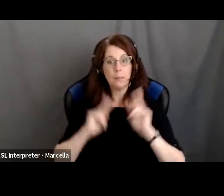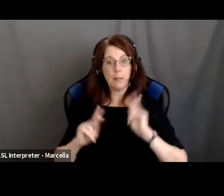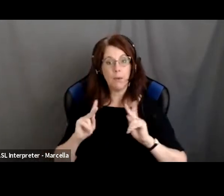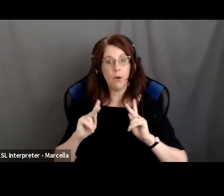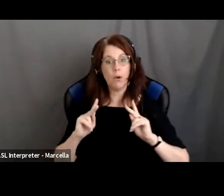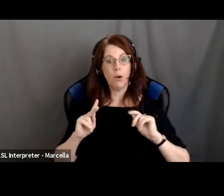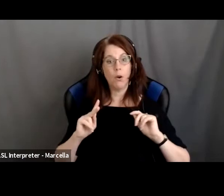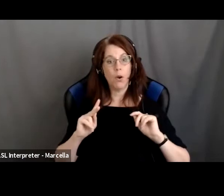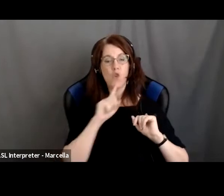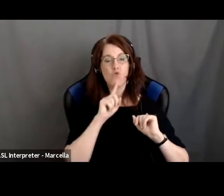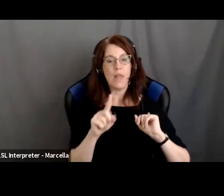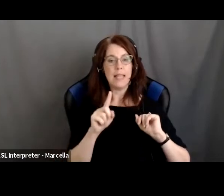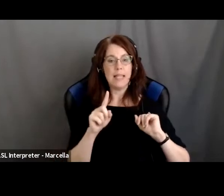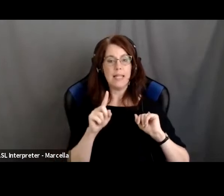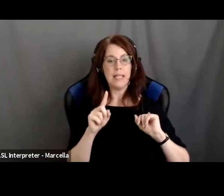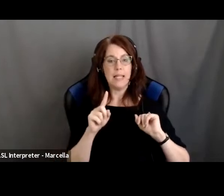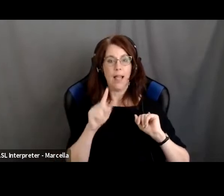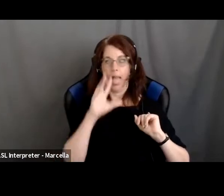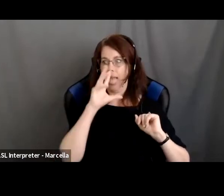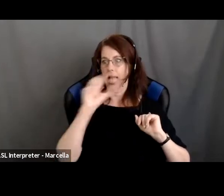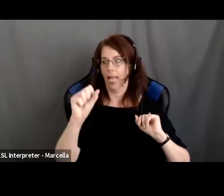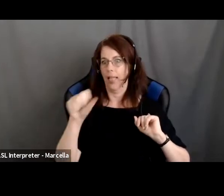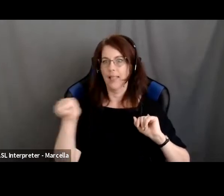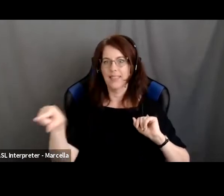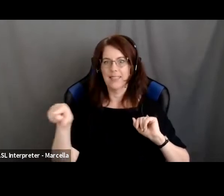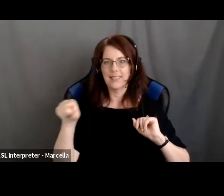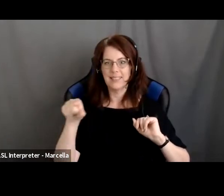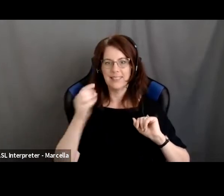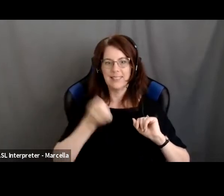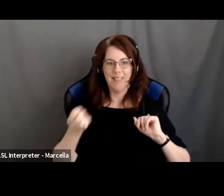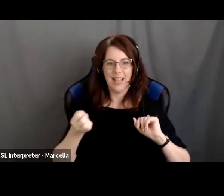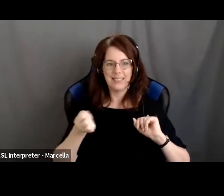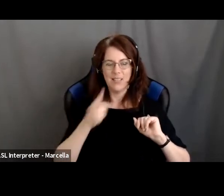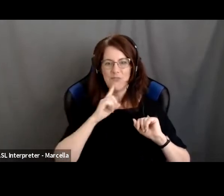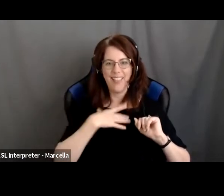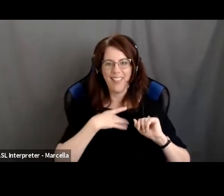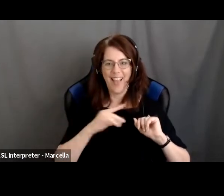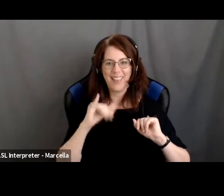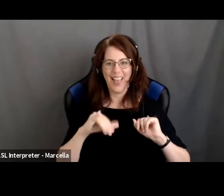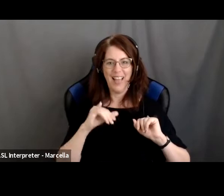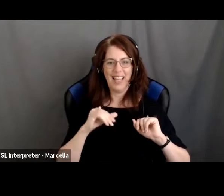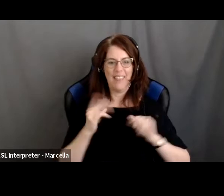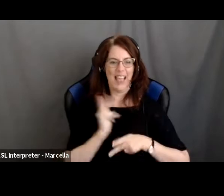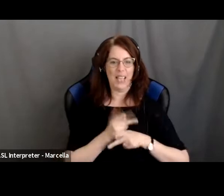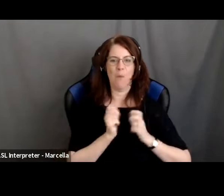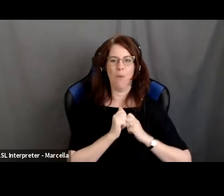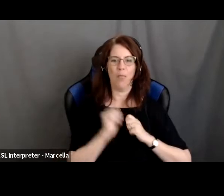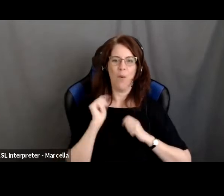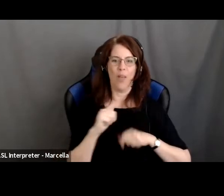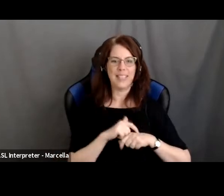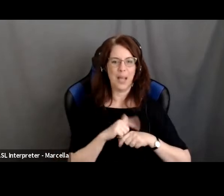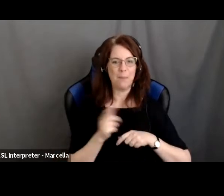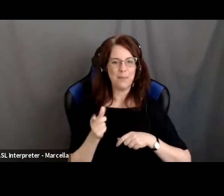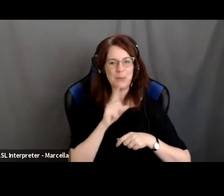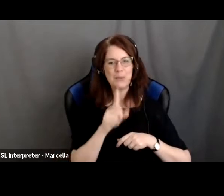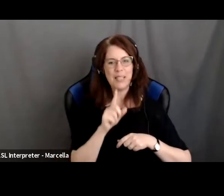are really enamored with this device. They really like it, and they keep it with them all the time. So it's